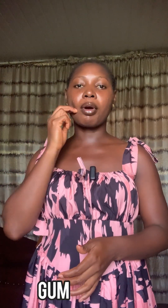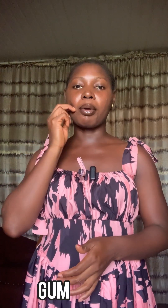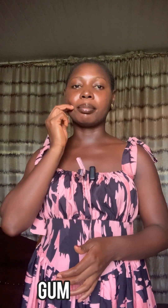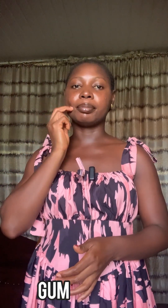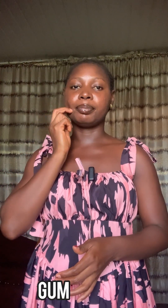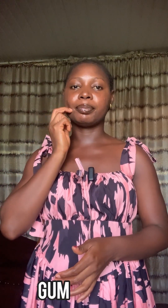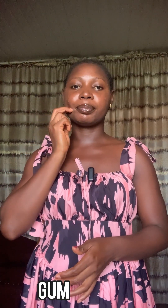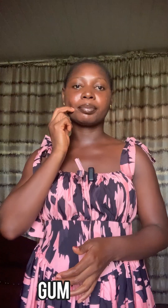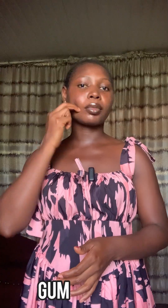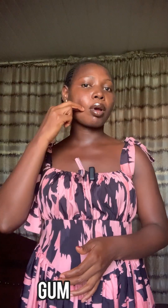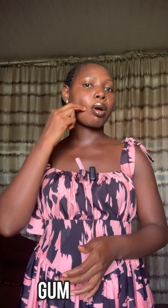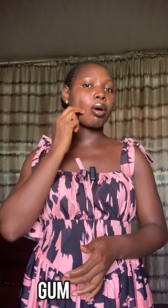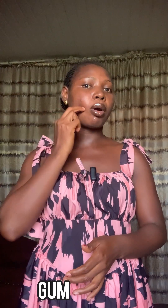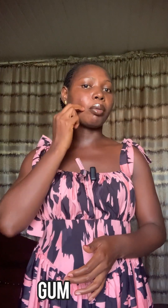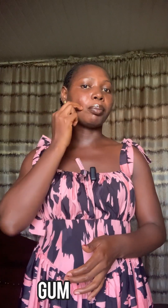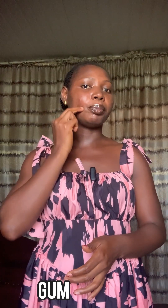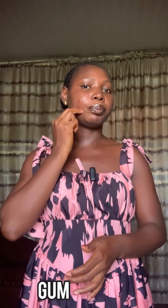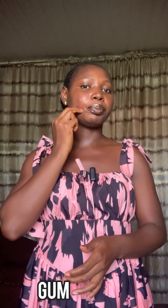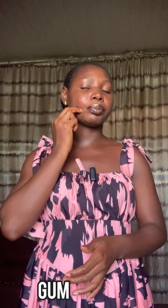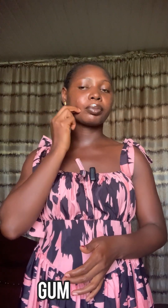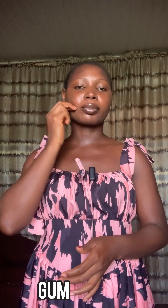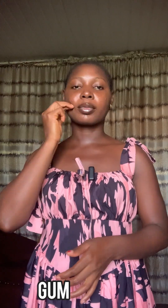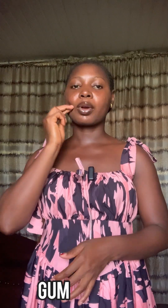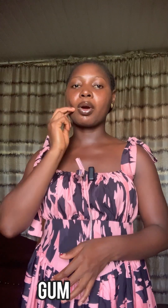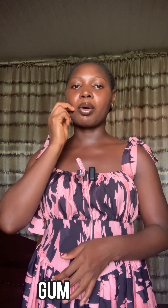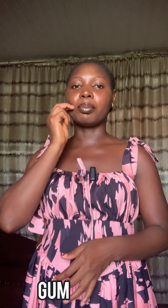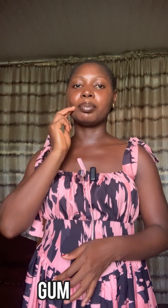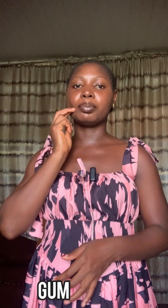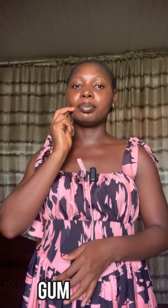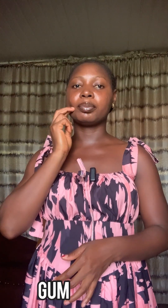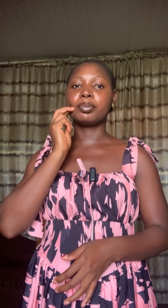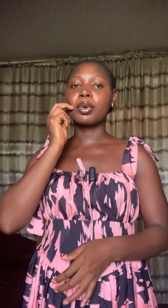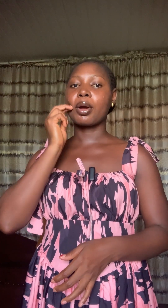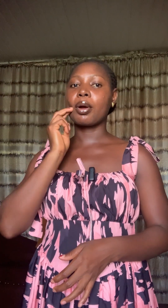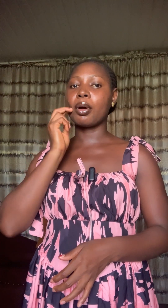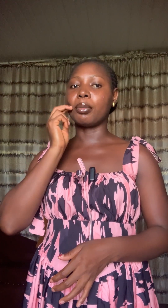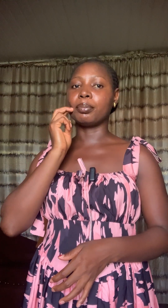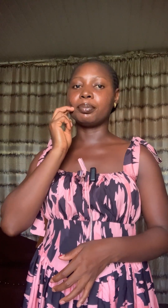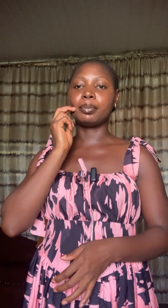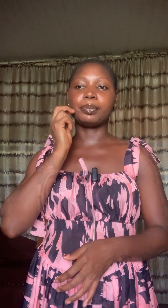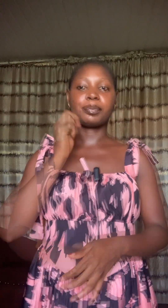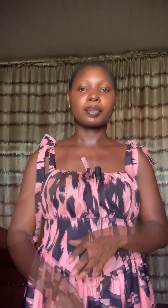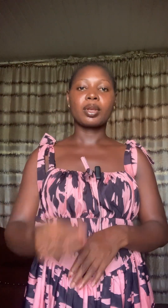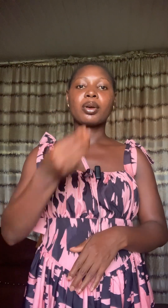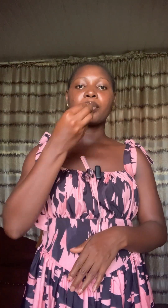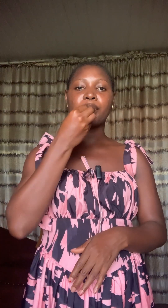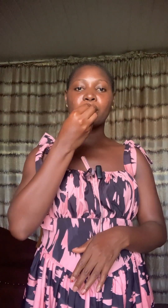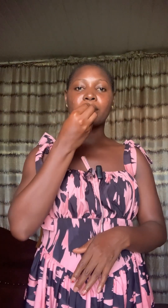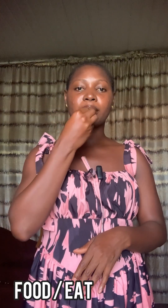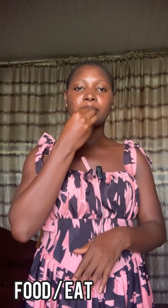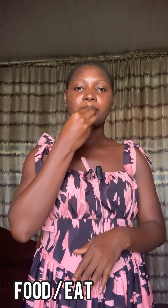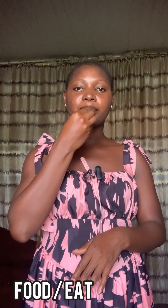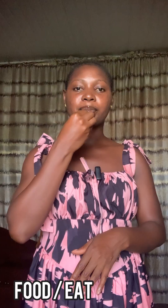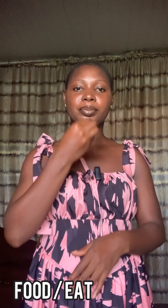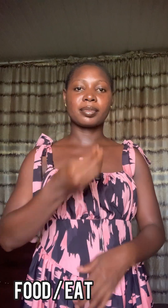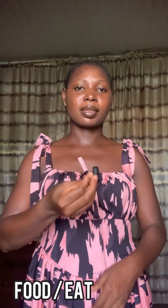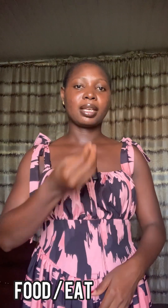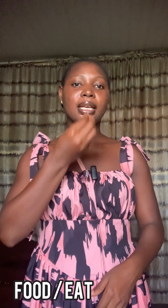Gum, gum, gum, gum. Food,